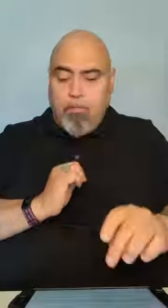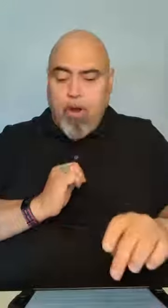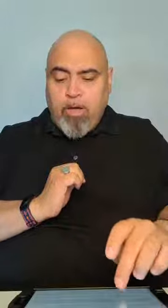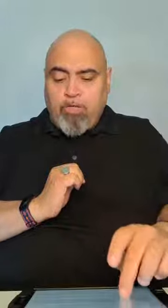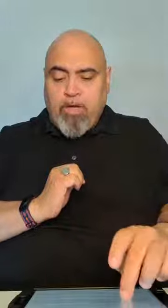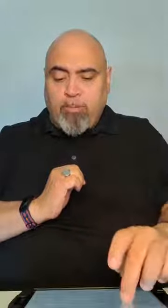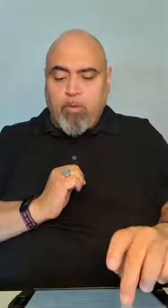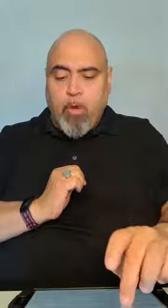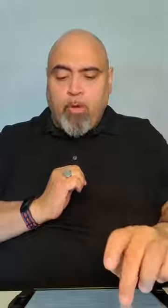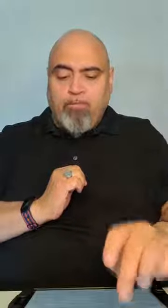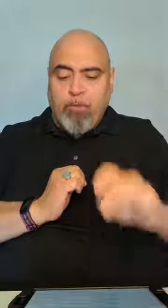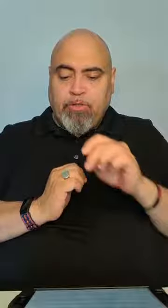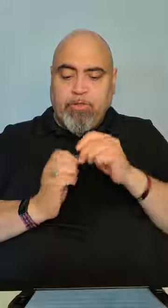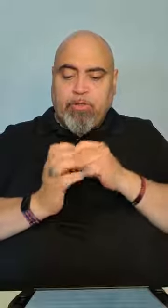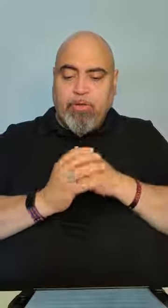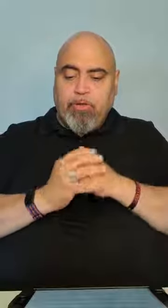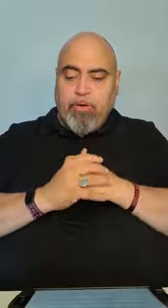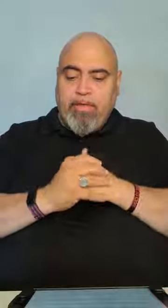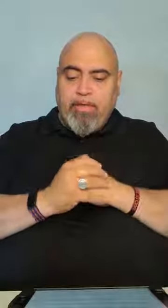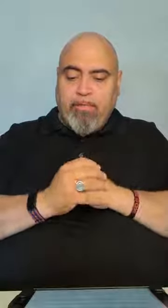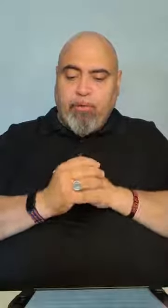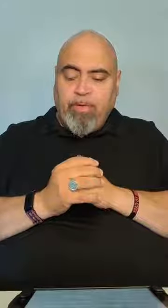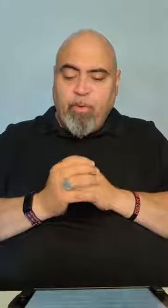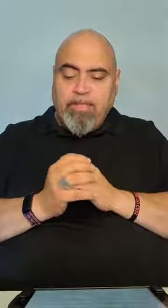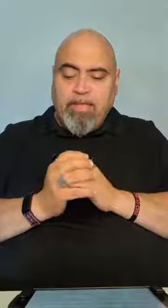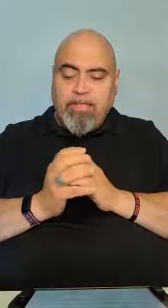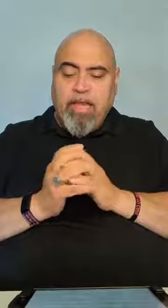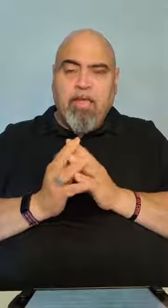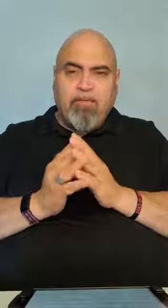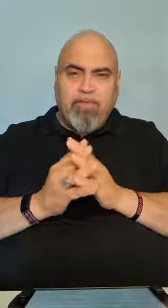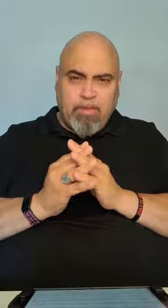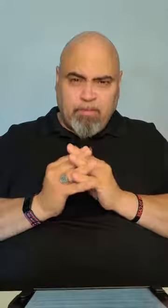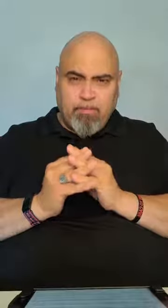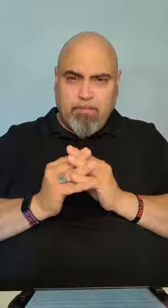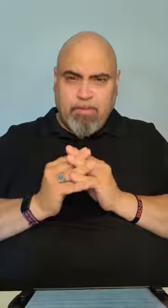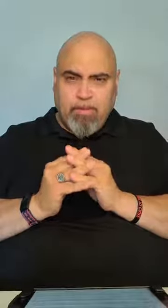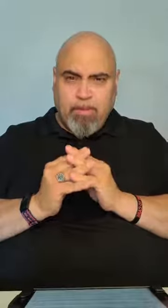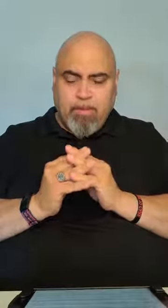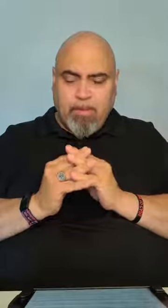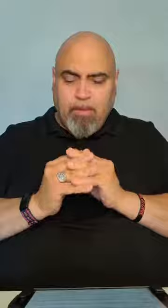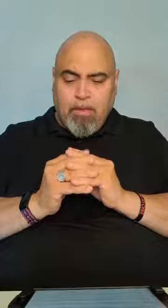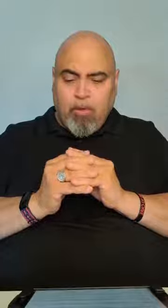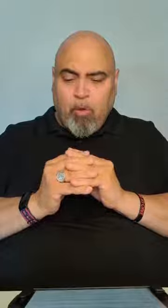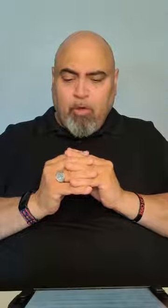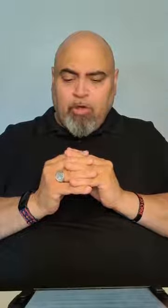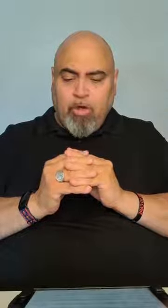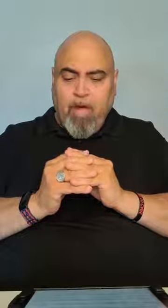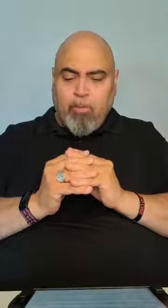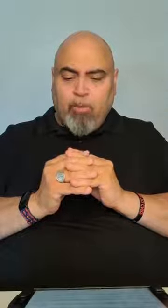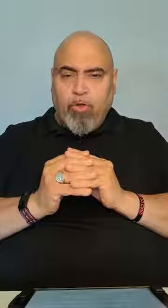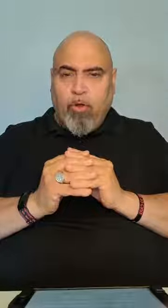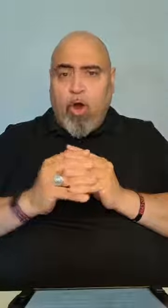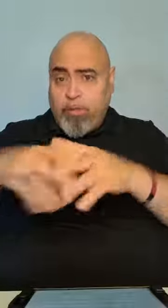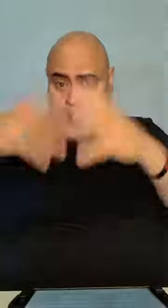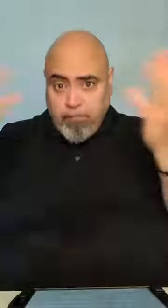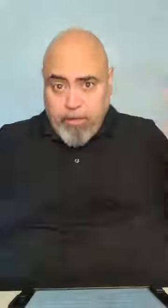Mark chapter 12, verses 30 and 31. It says, love the Lord your God with all your heart. There